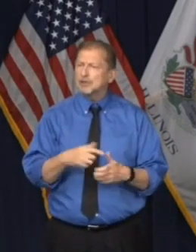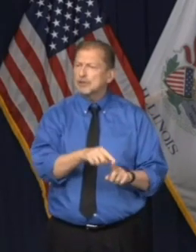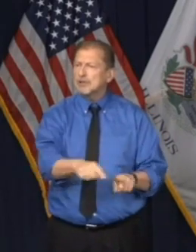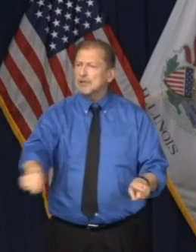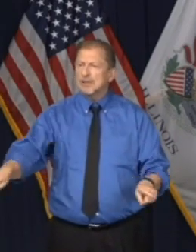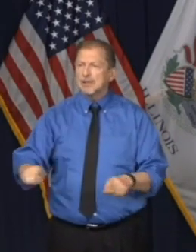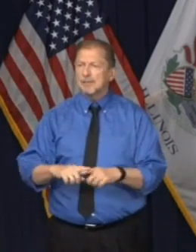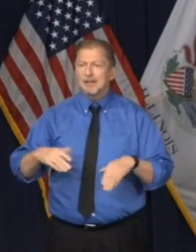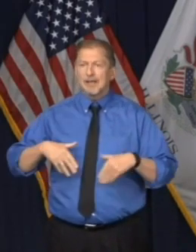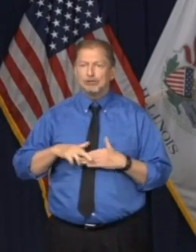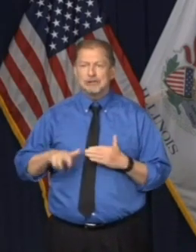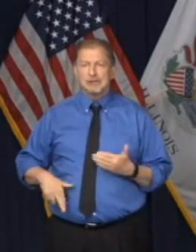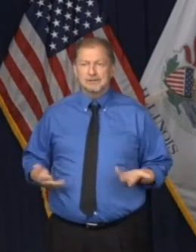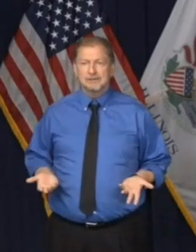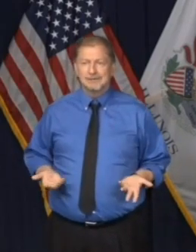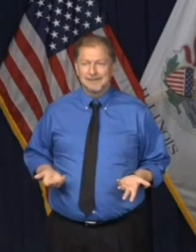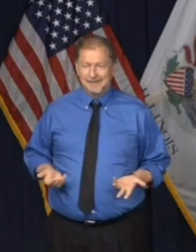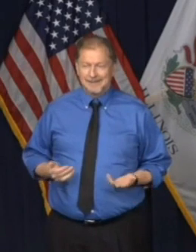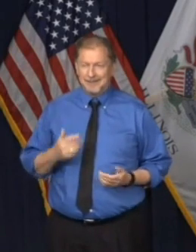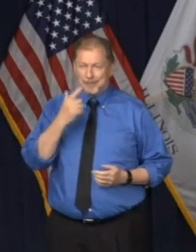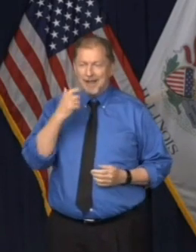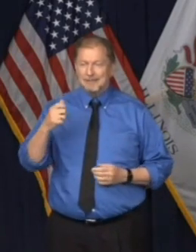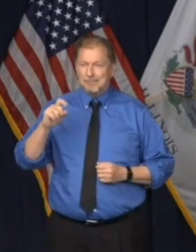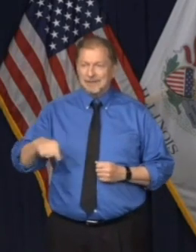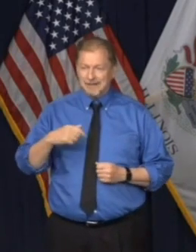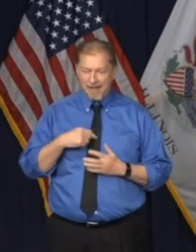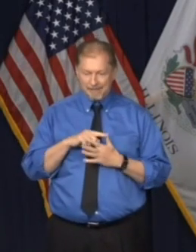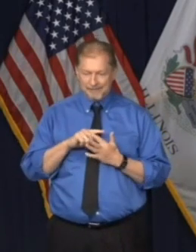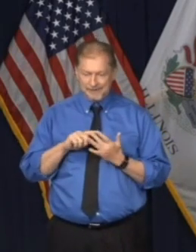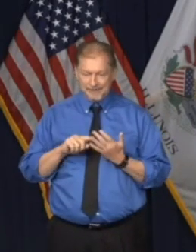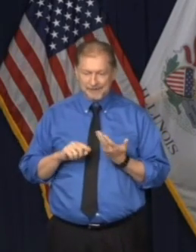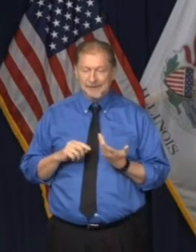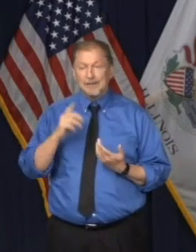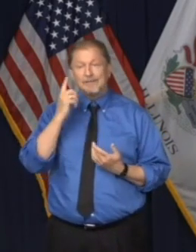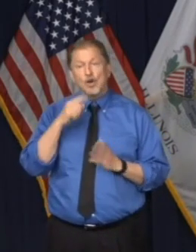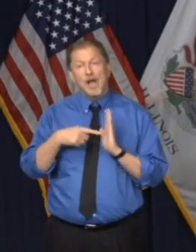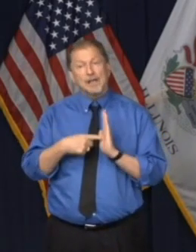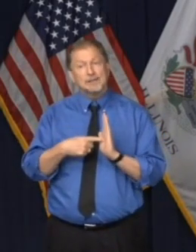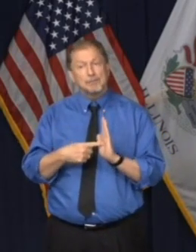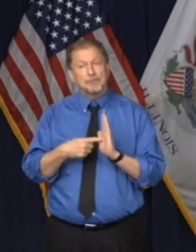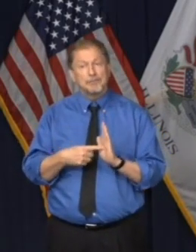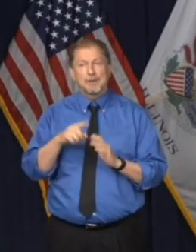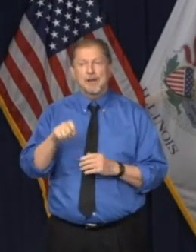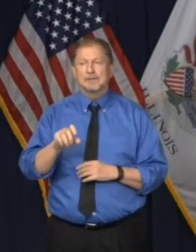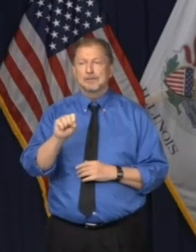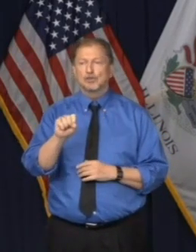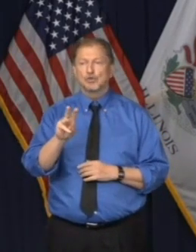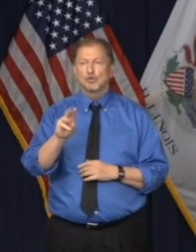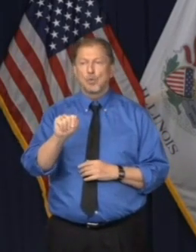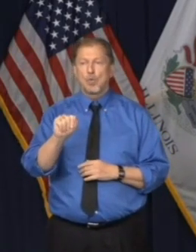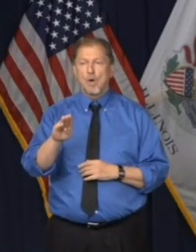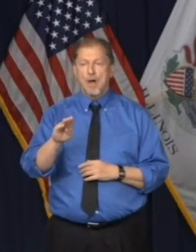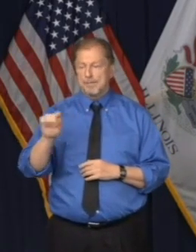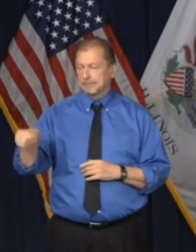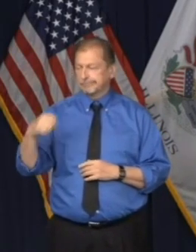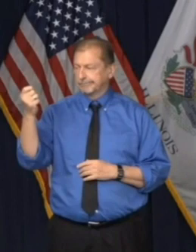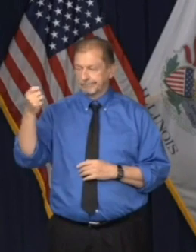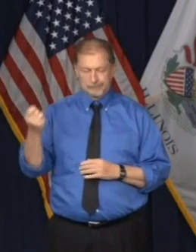what's the big difference? All those things in between that you need, like swabs and viral transport medium